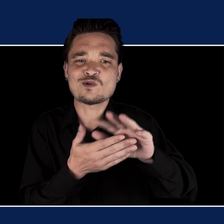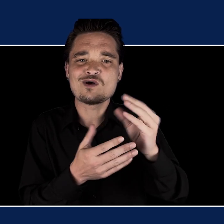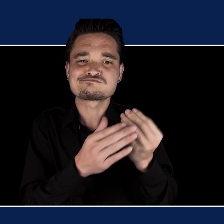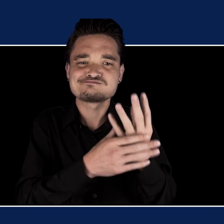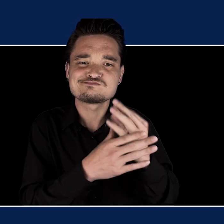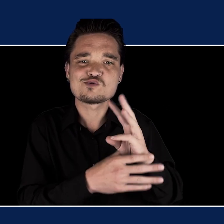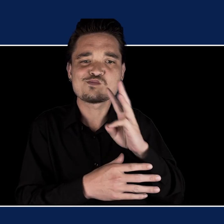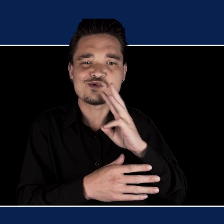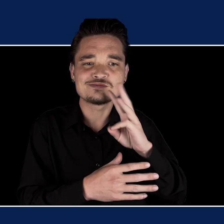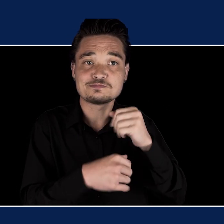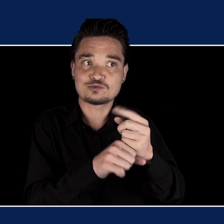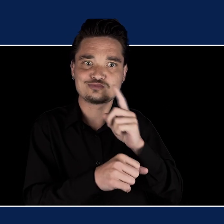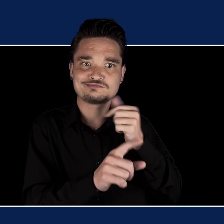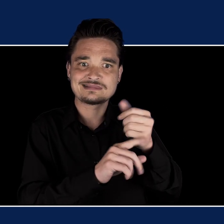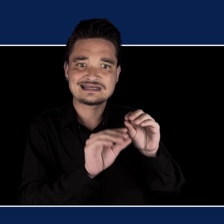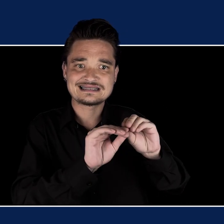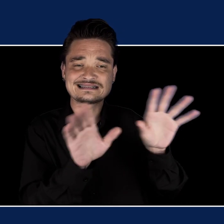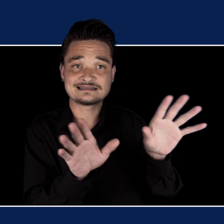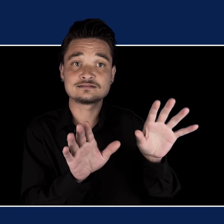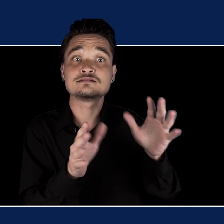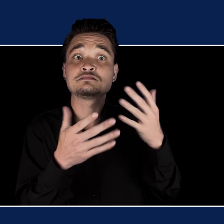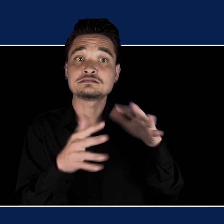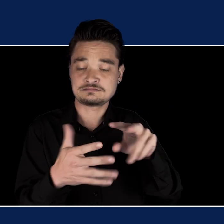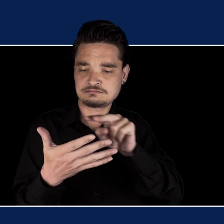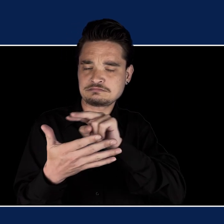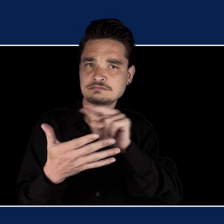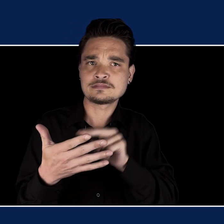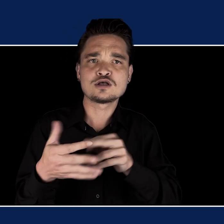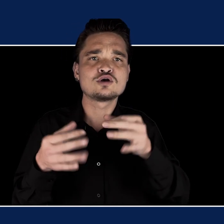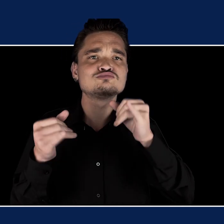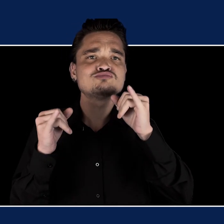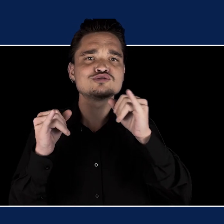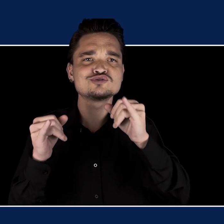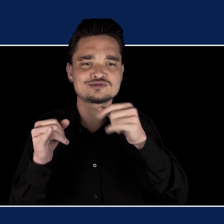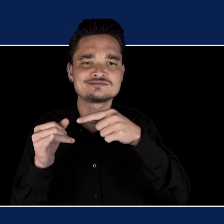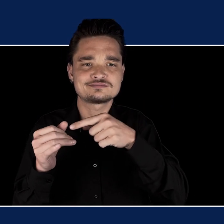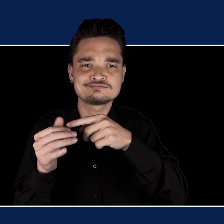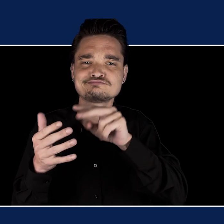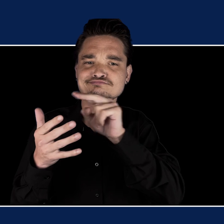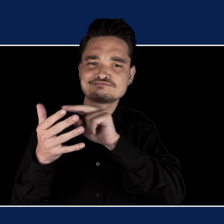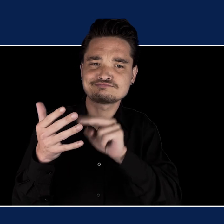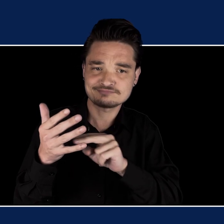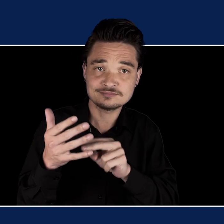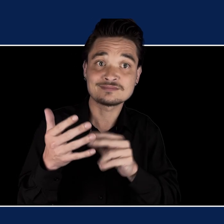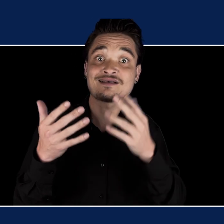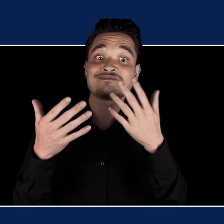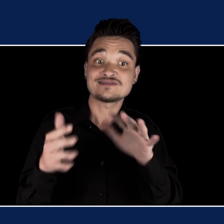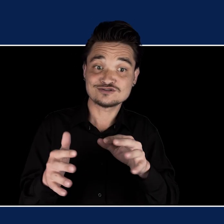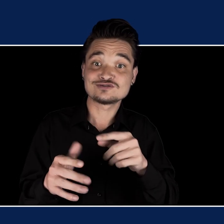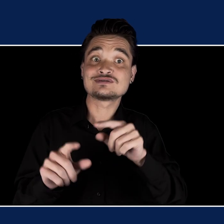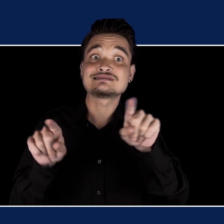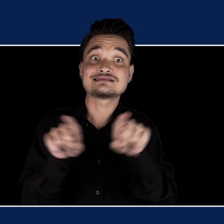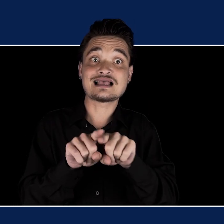clear. Then, follow the test kit instructions and return the sample to the lab the same day you take